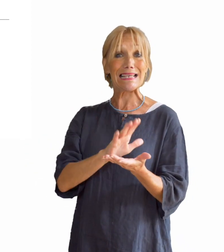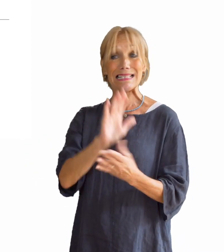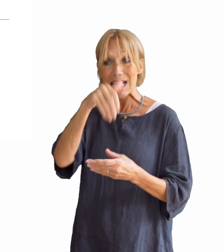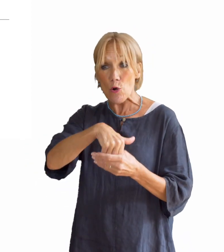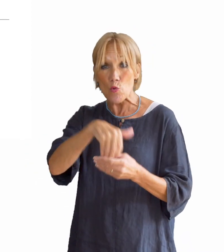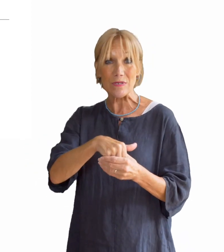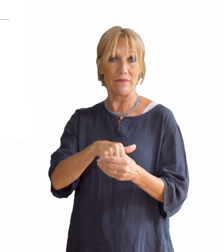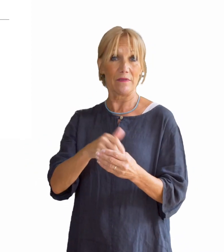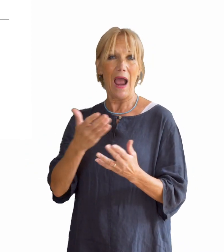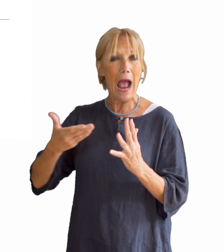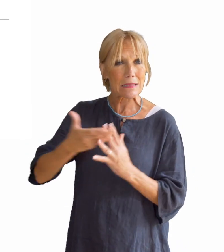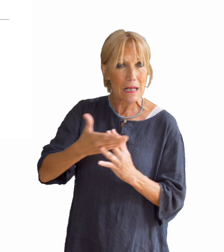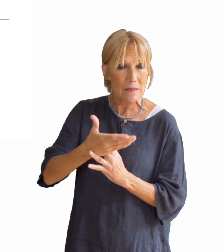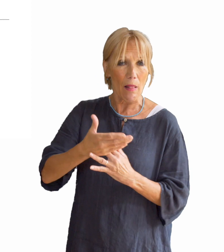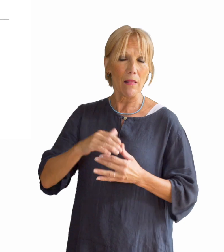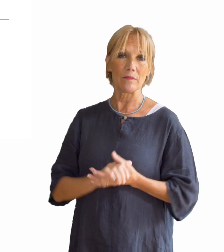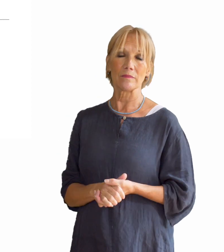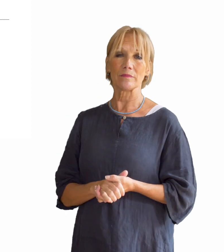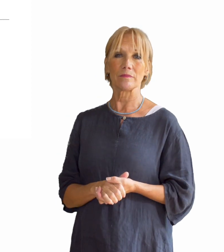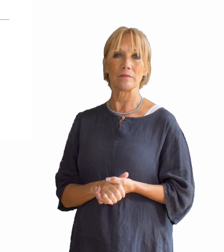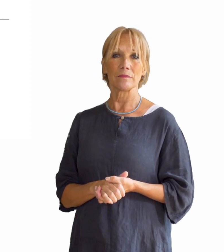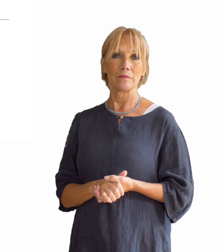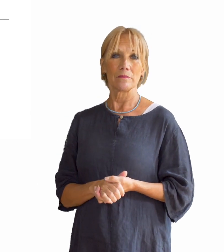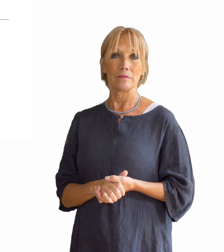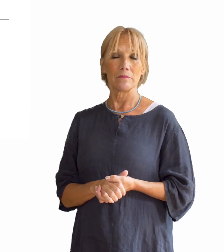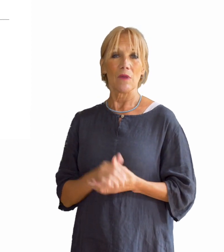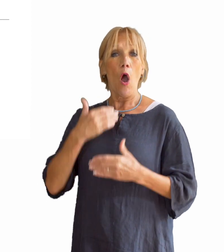meeting centres to be inclusive and accessible to many.